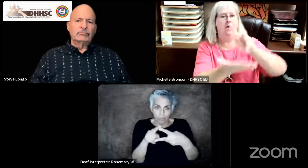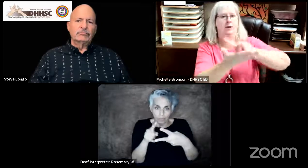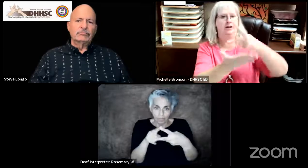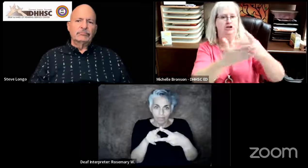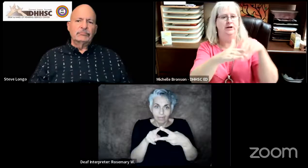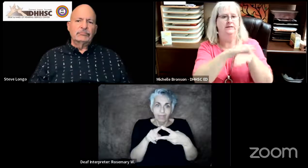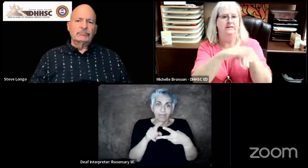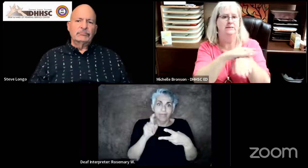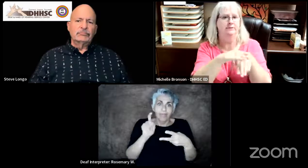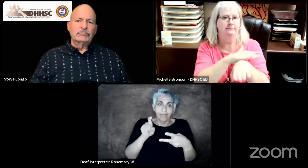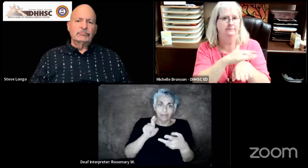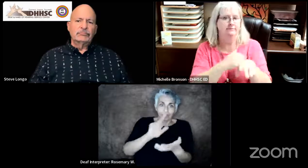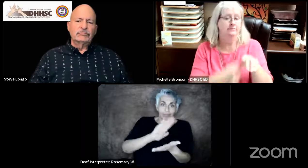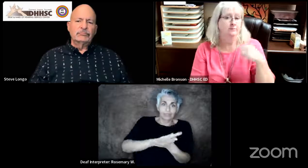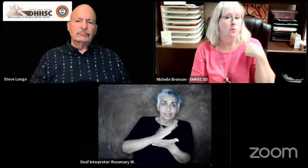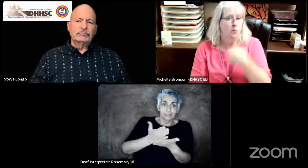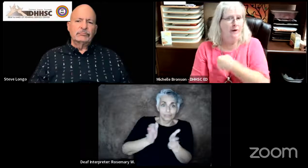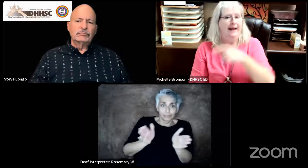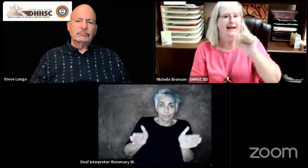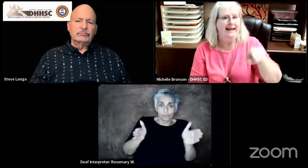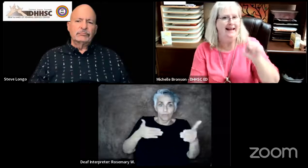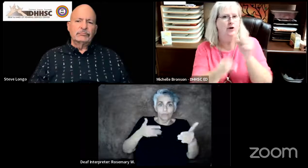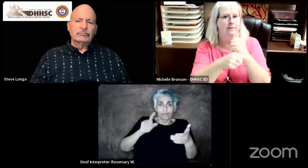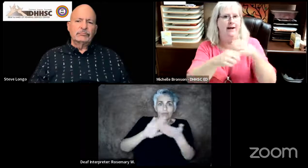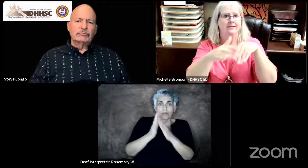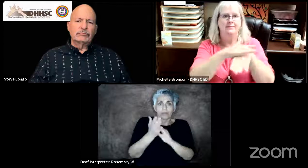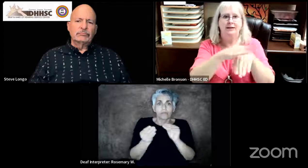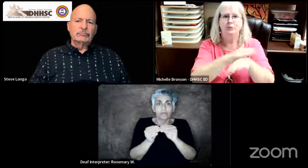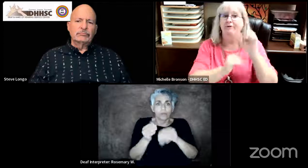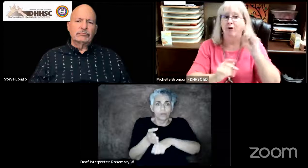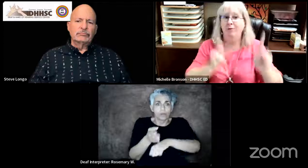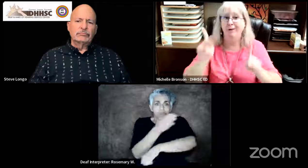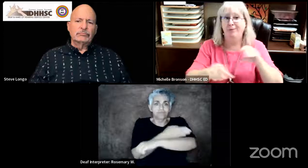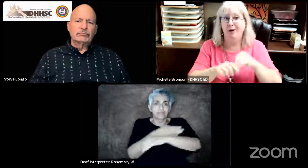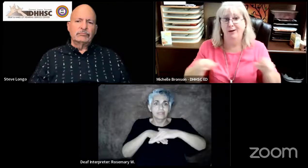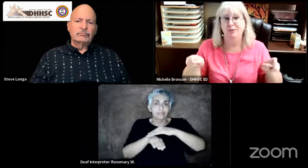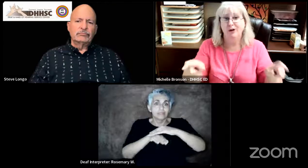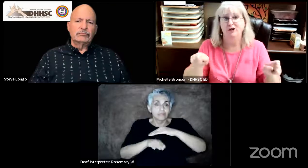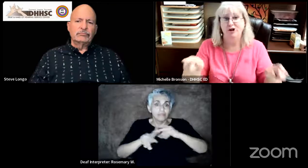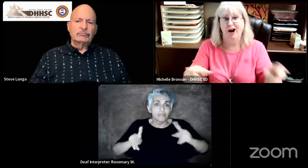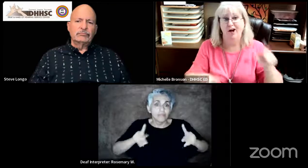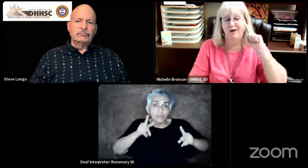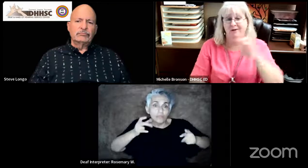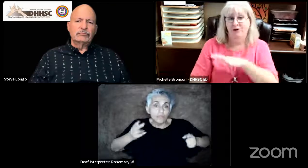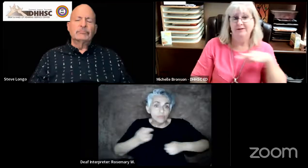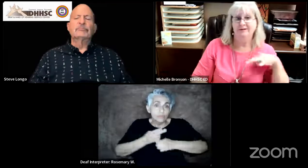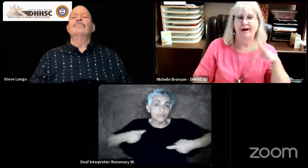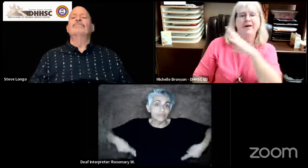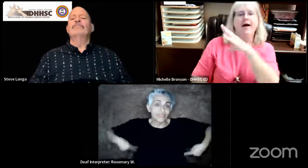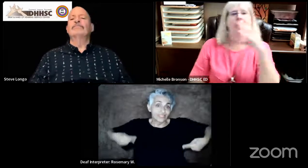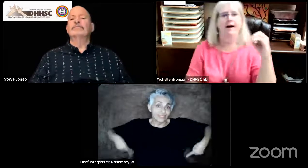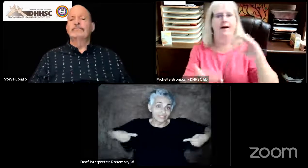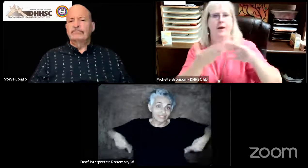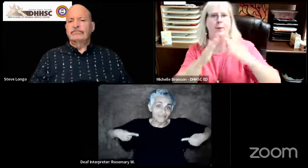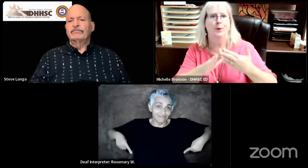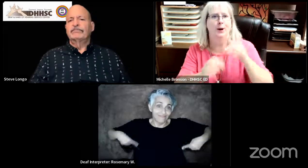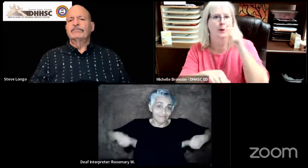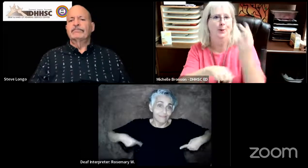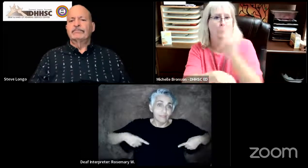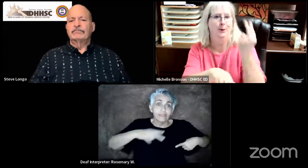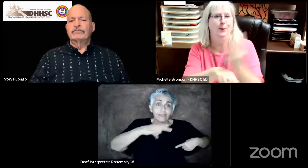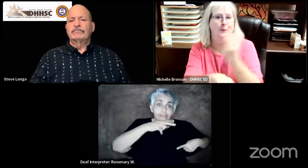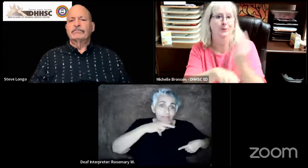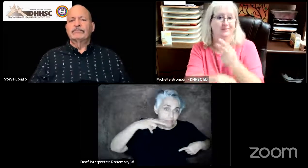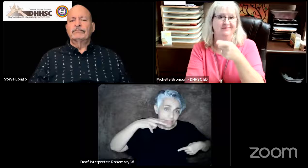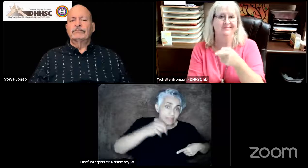one being we must make our kitchen accessible. We absolutely have to. There are deaf people in wheelchairs, not